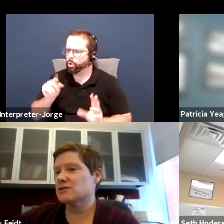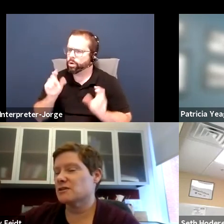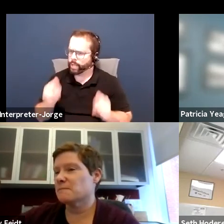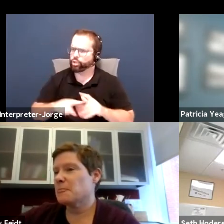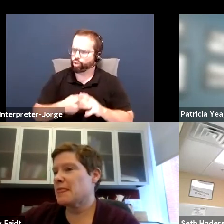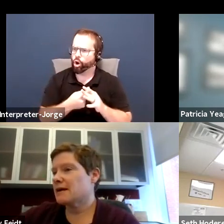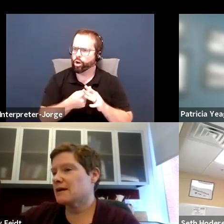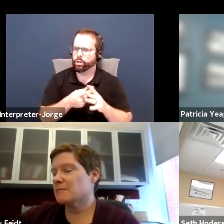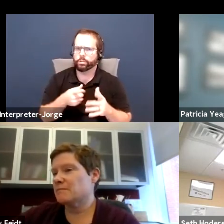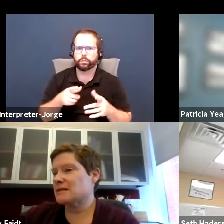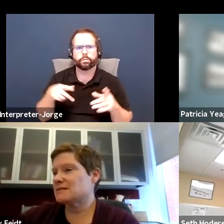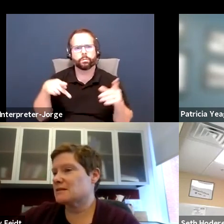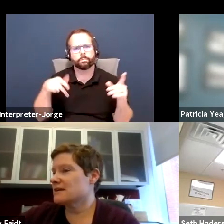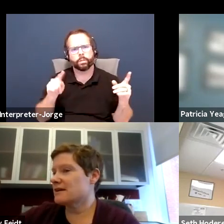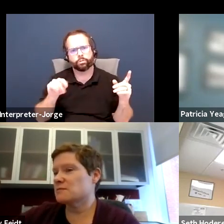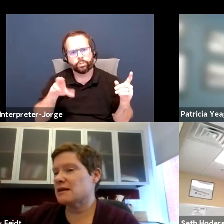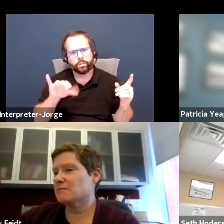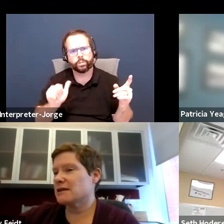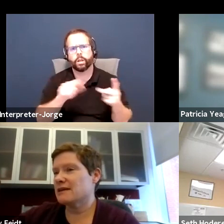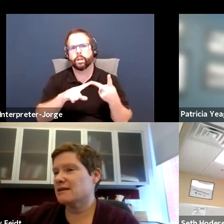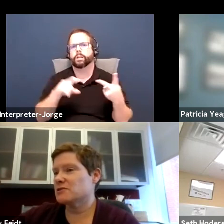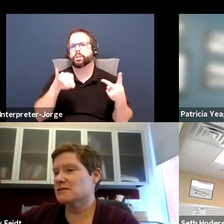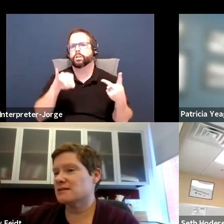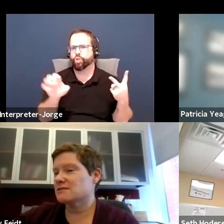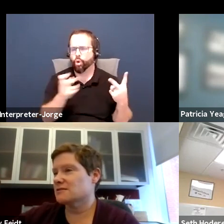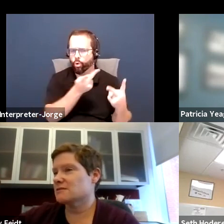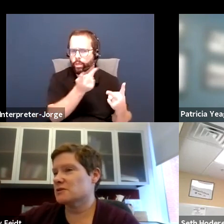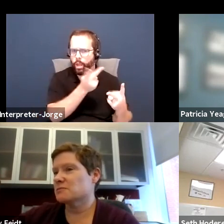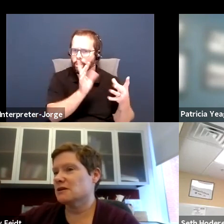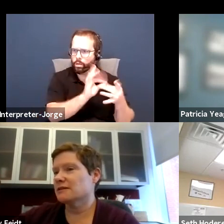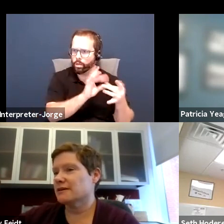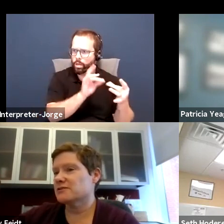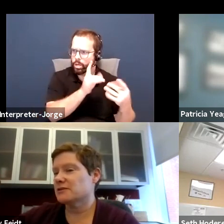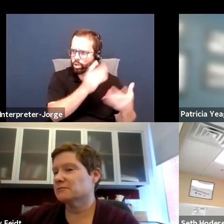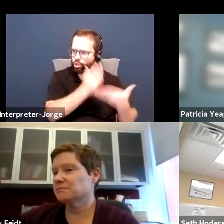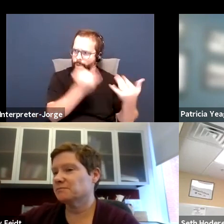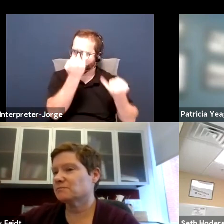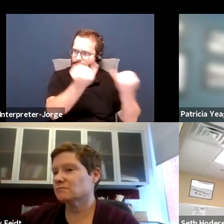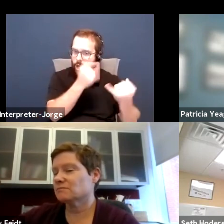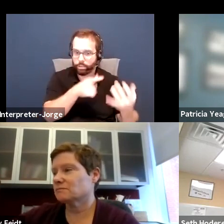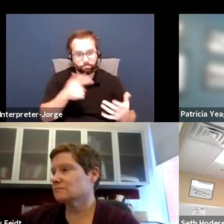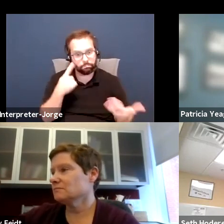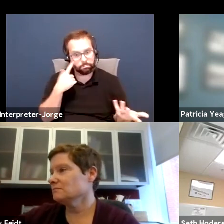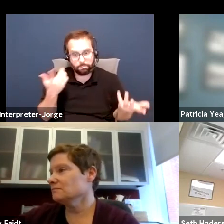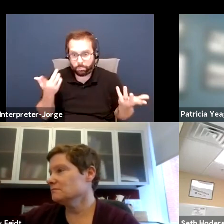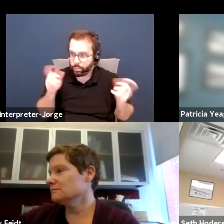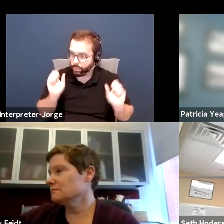program evaluation. It doesn't have to be complicated. And I would just say start somewhere small at your center.